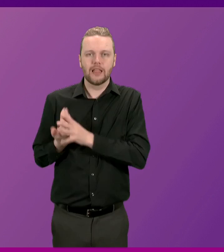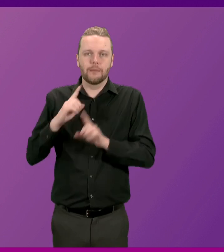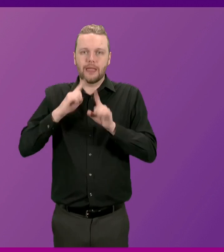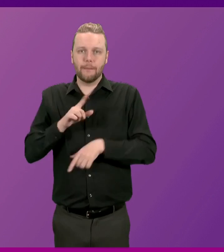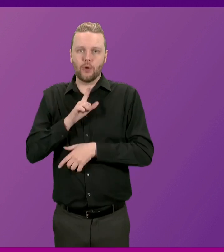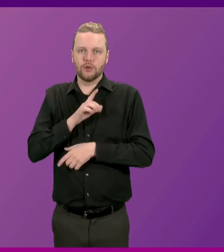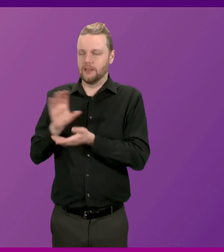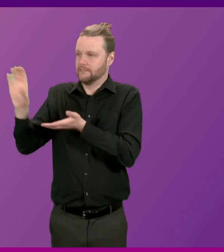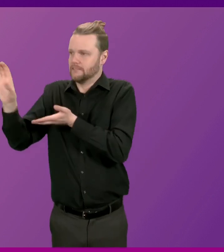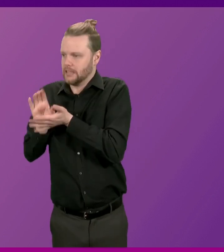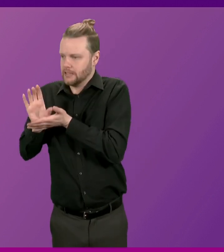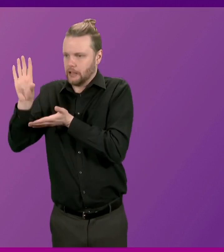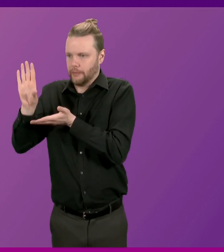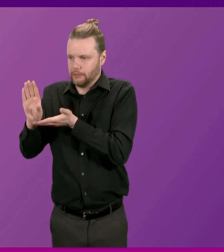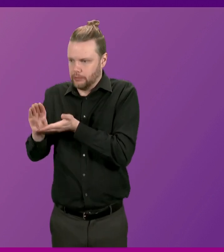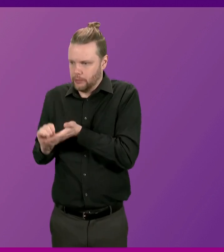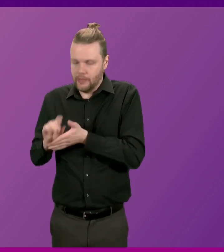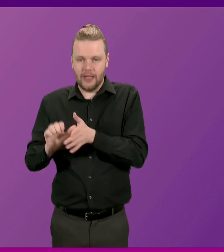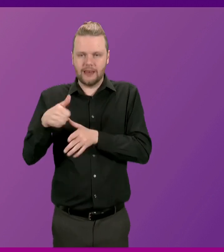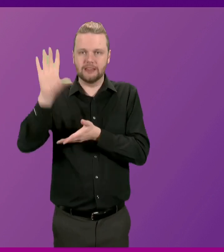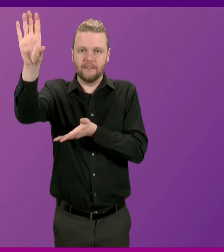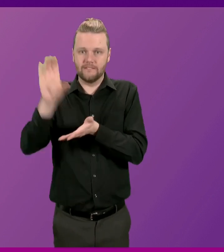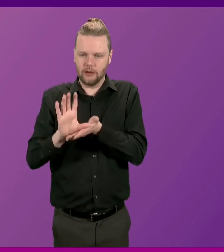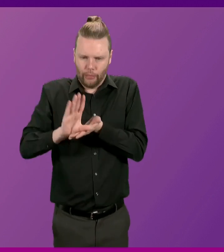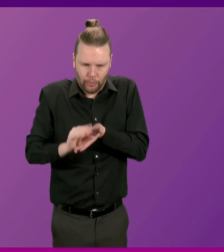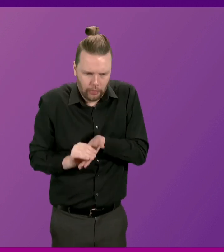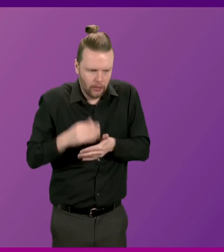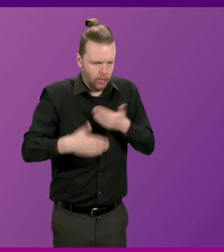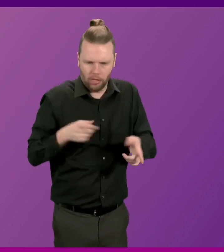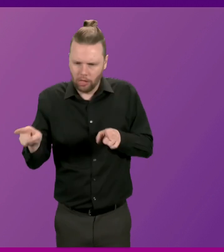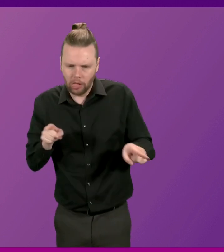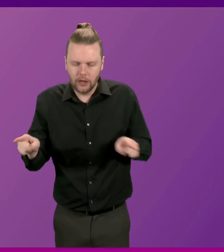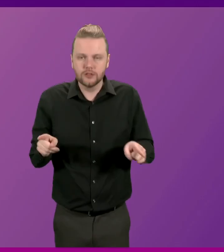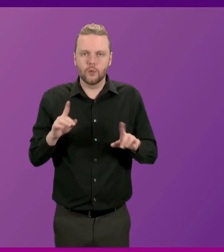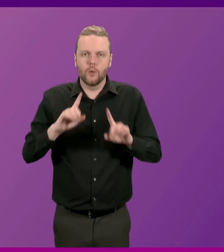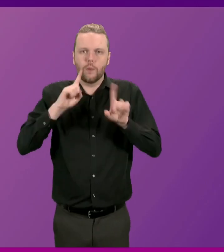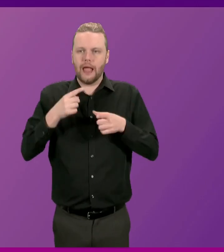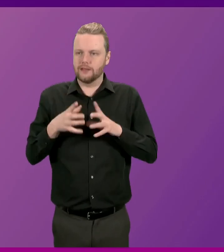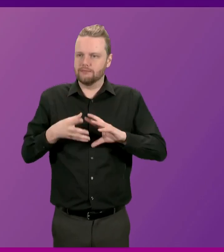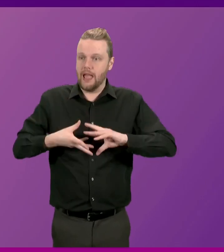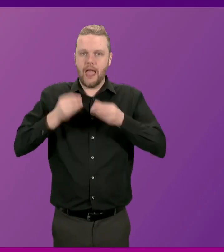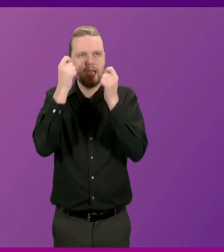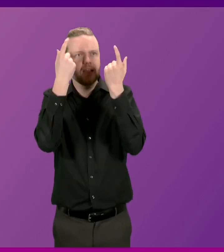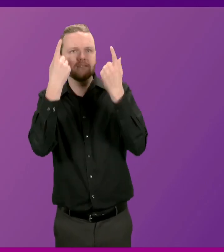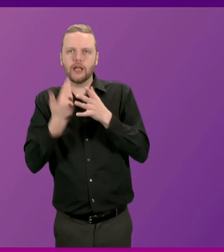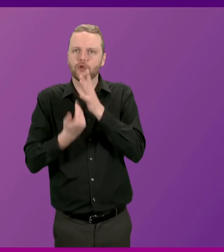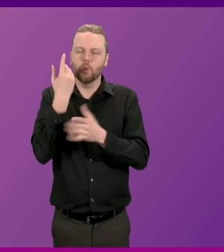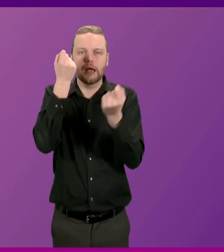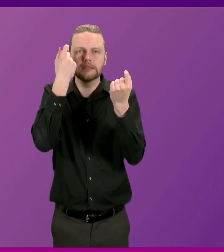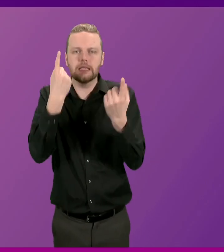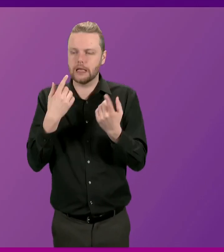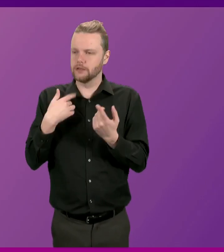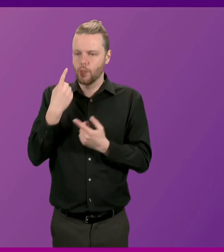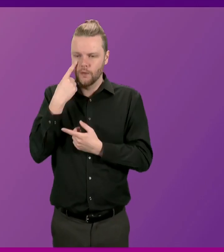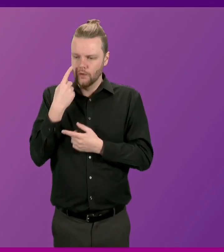one funding crisis to another. The demand is so high that we can't expect them to innovate in terms of the deaf